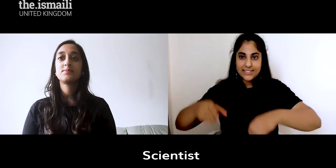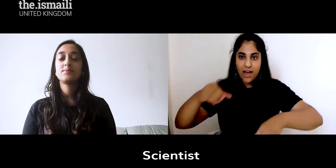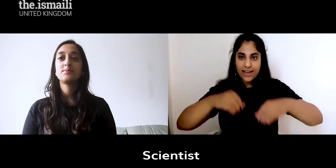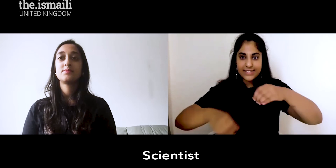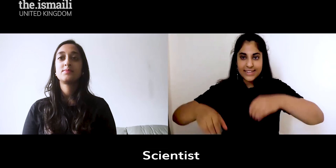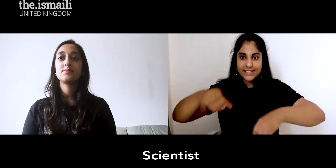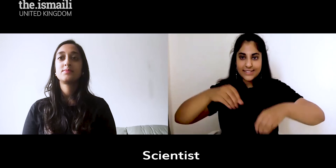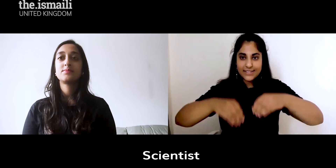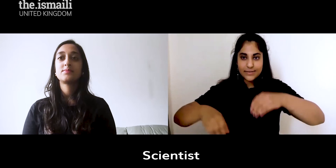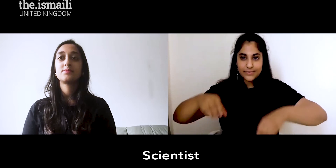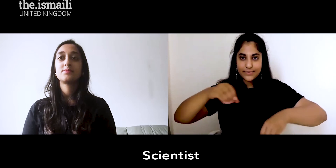Scientist.